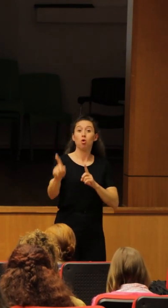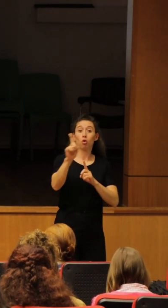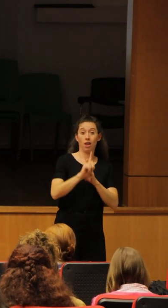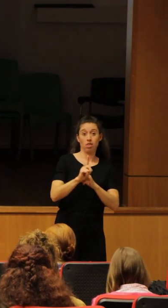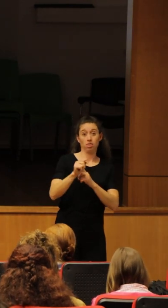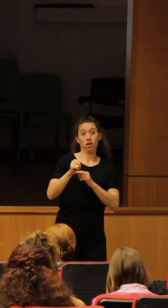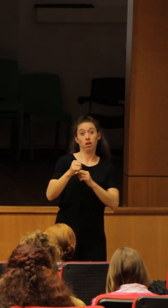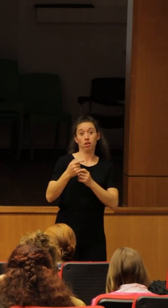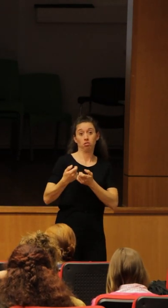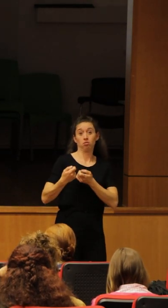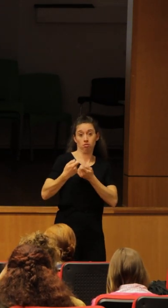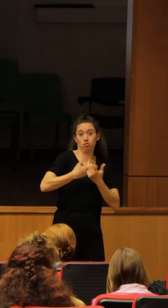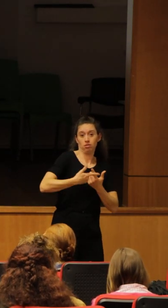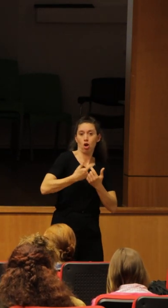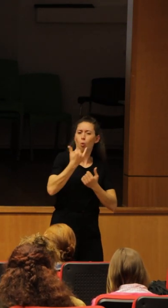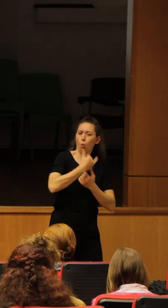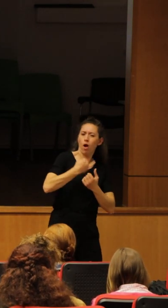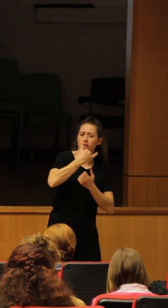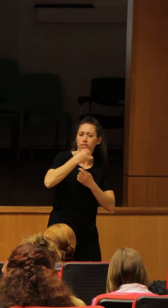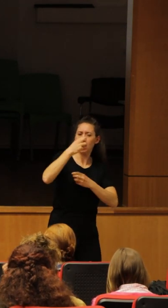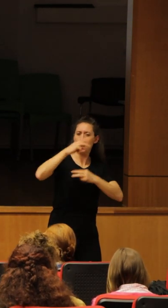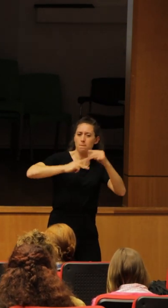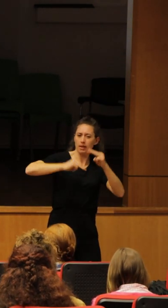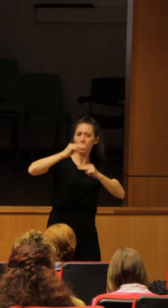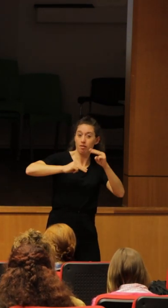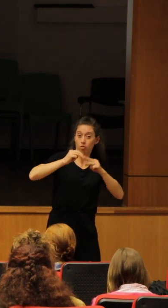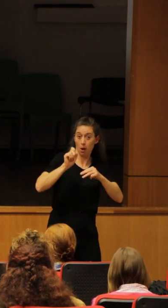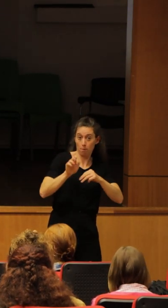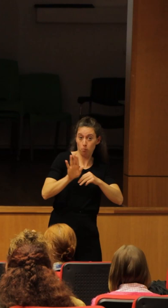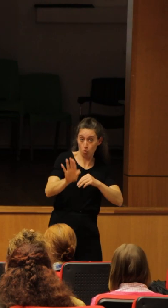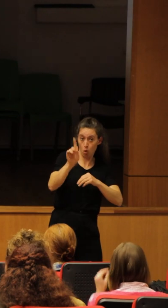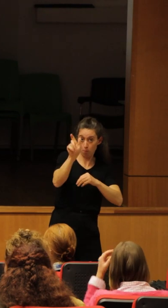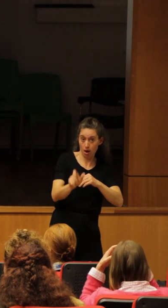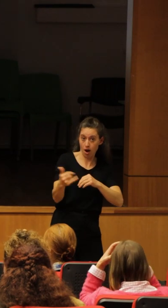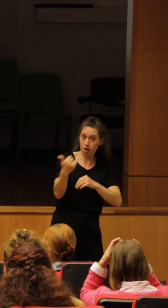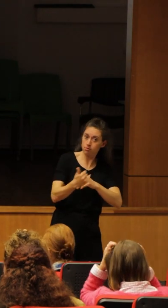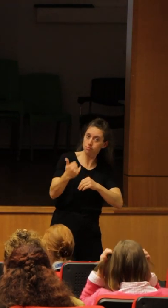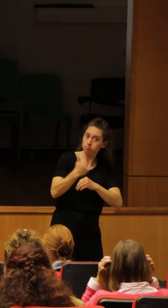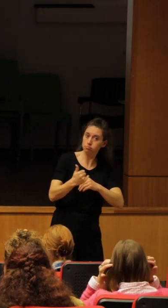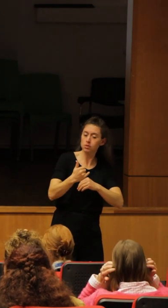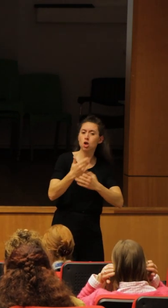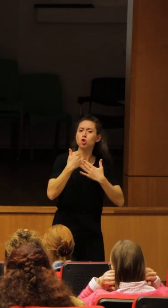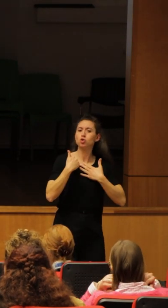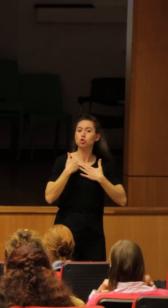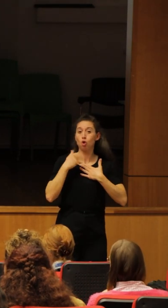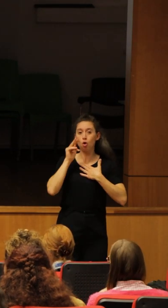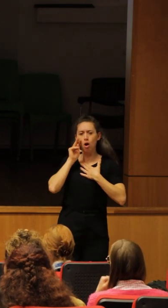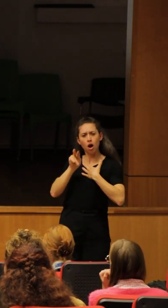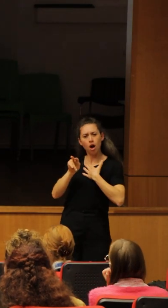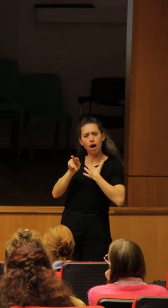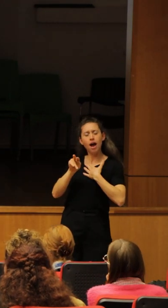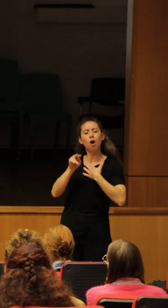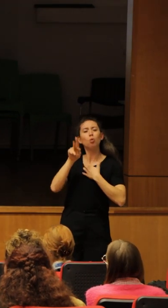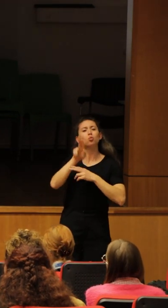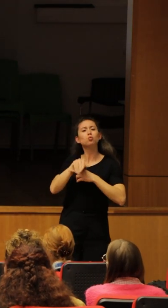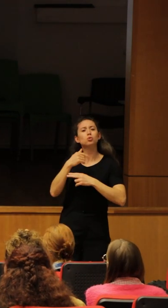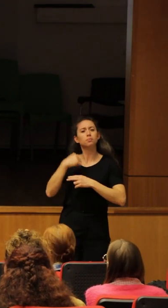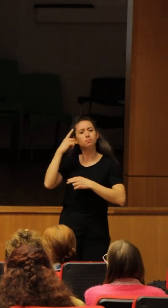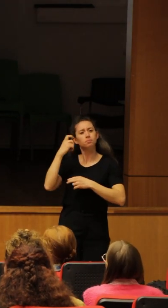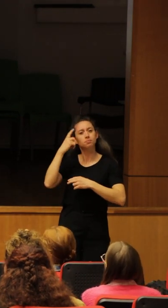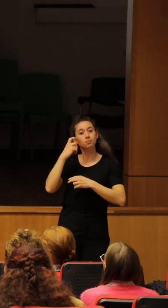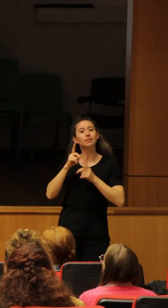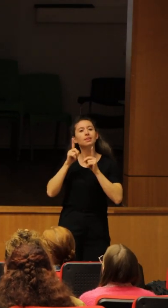viene con sus metáforas. I go into dissecting mode right away. It's easy for me. Yo uso mi experiencia y